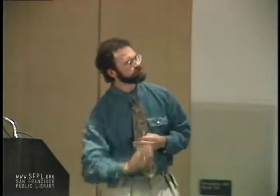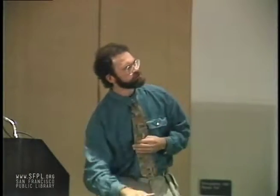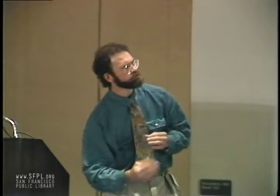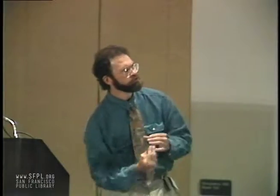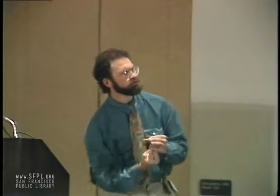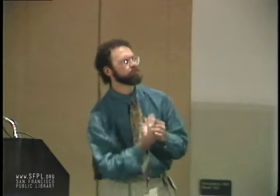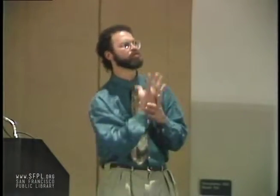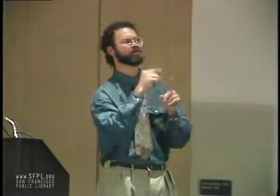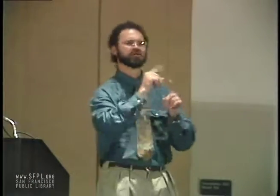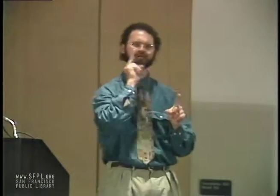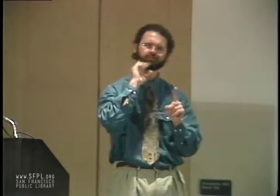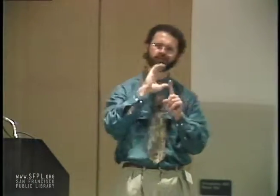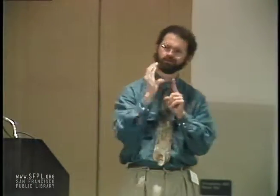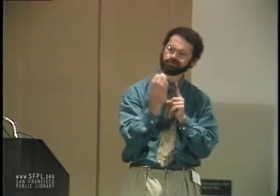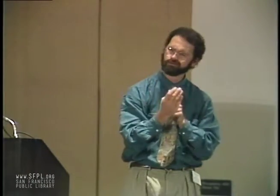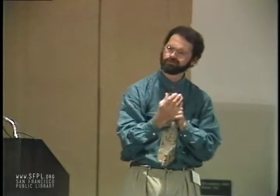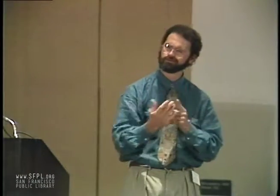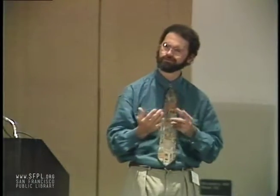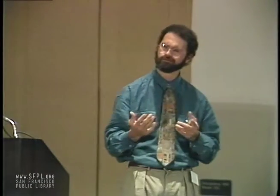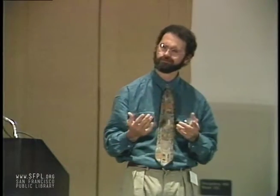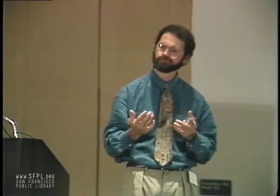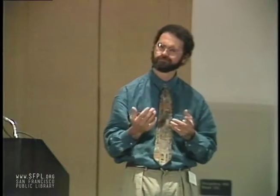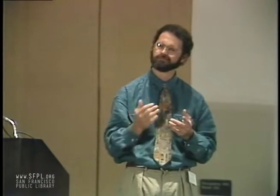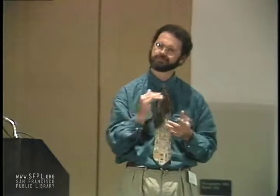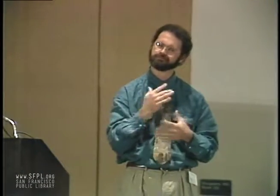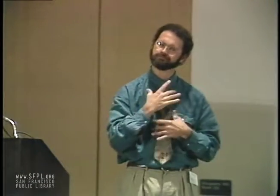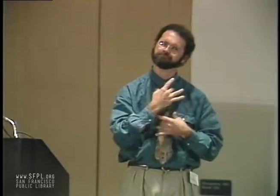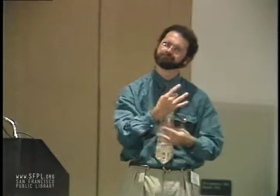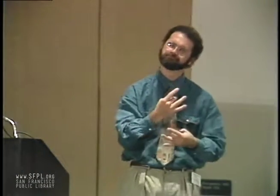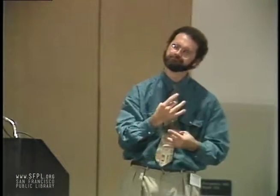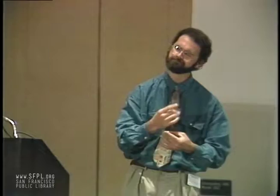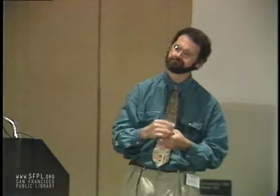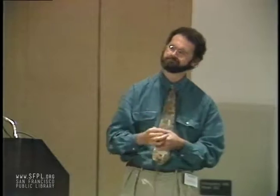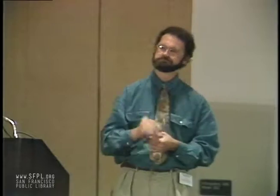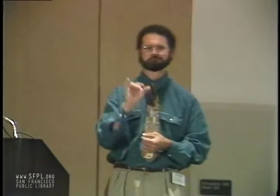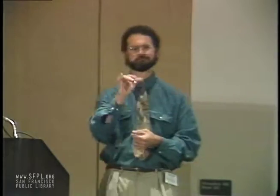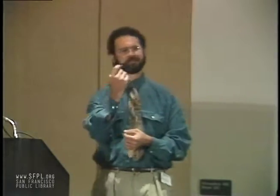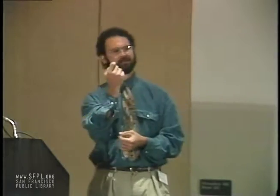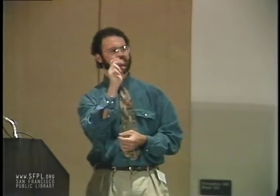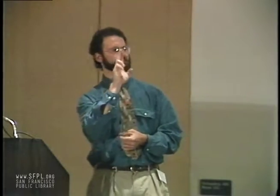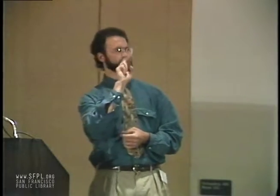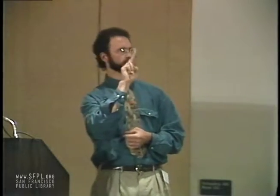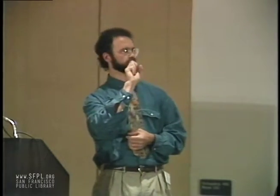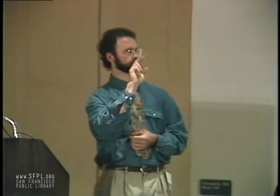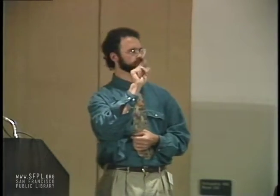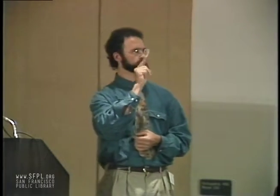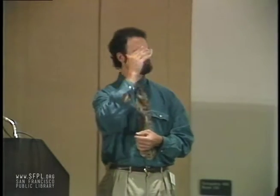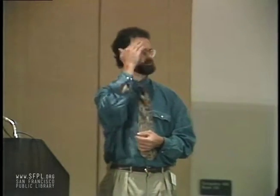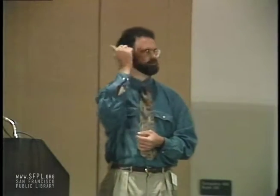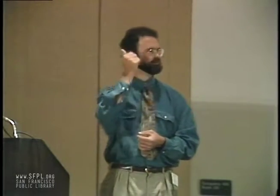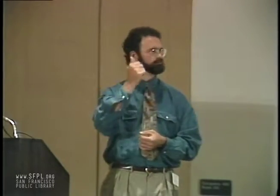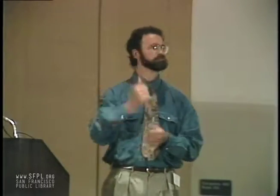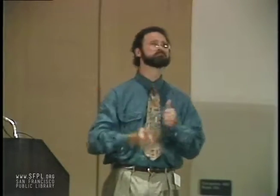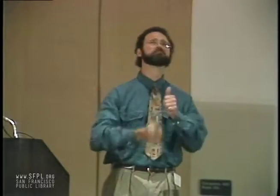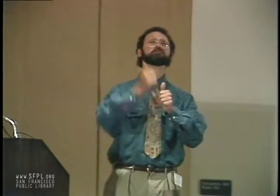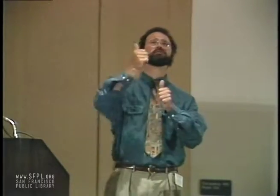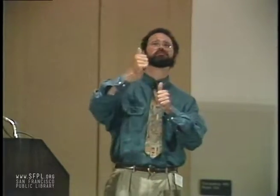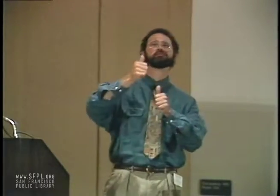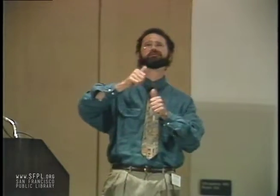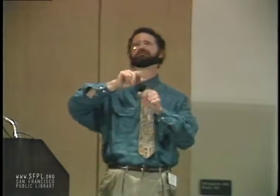If you look at a child born into a deaf family, for example, or born into a hearing family, their cultural experience will be different. The